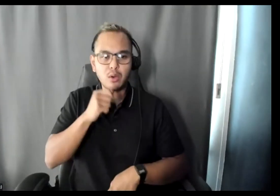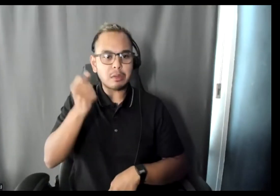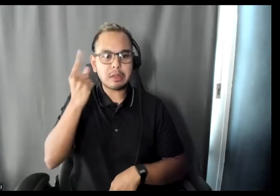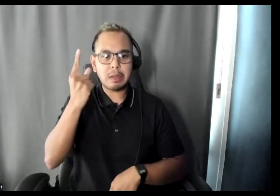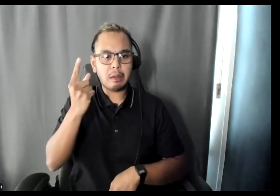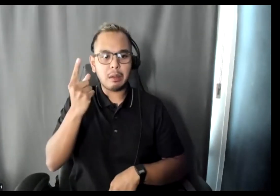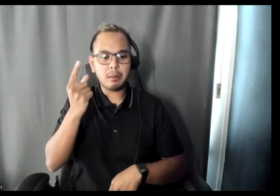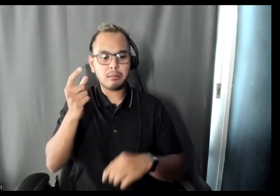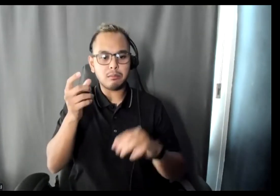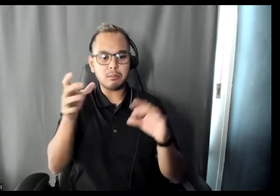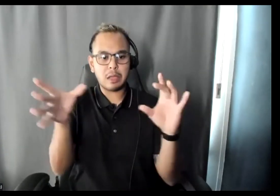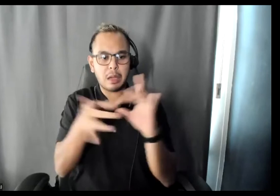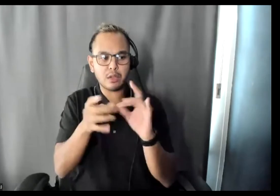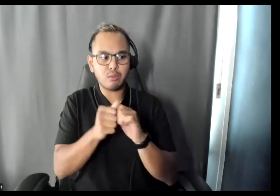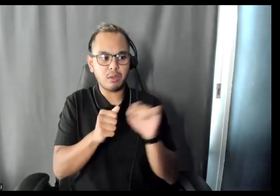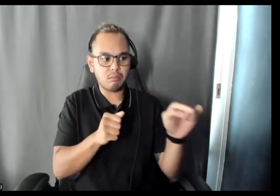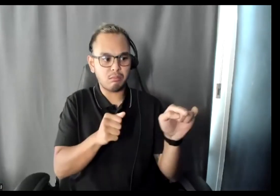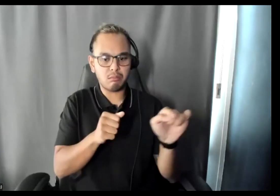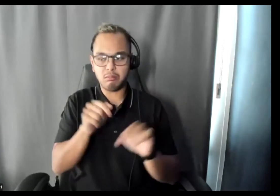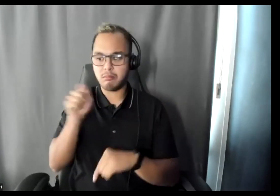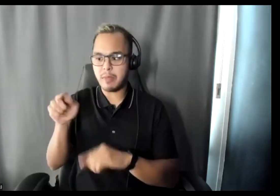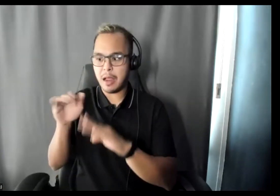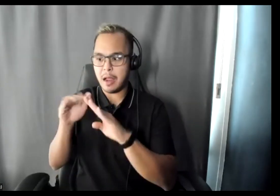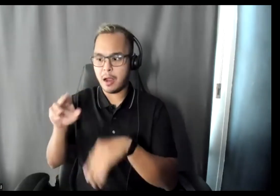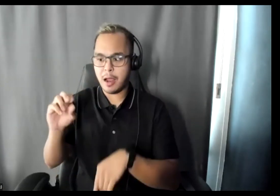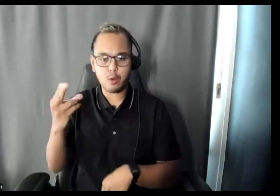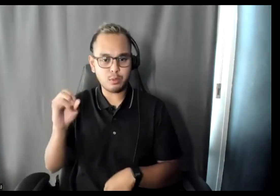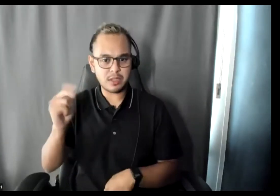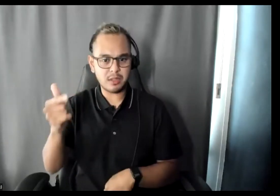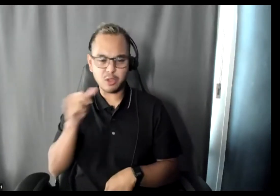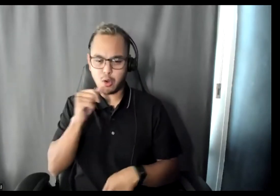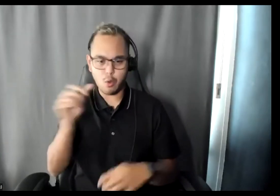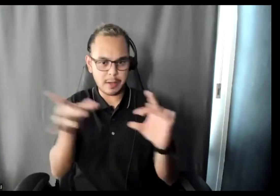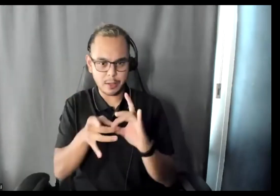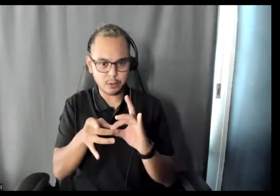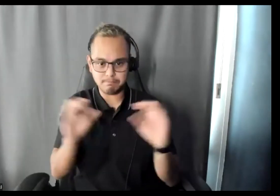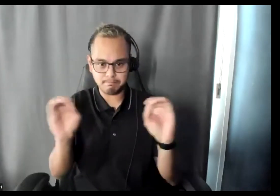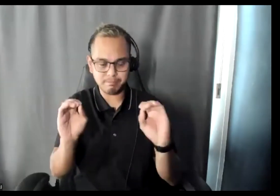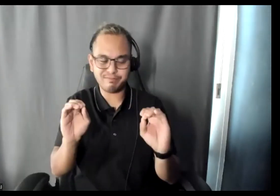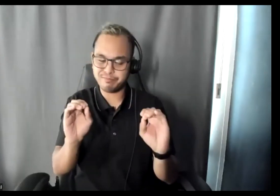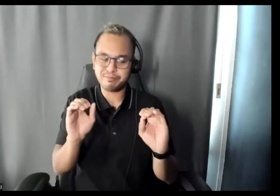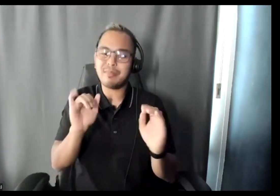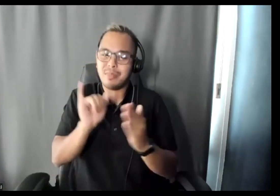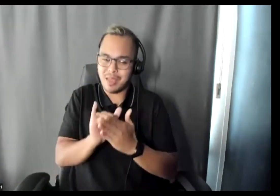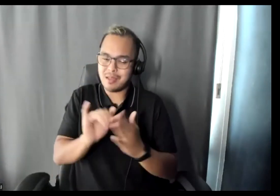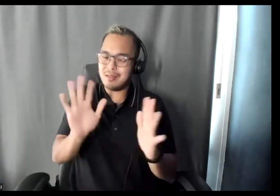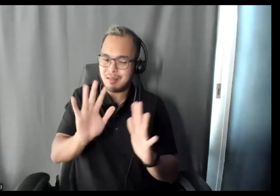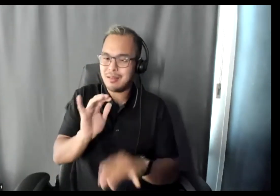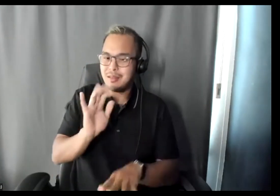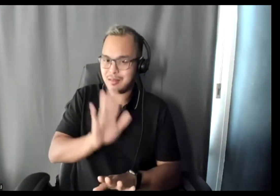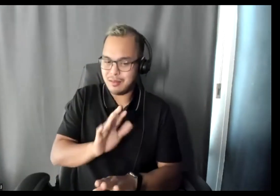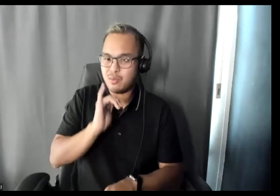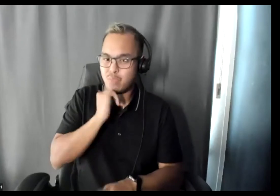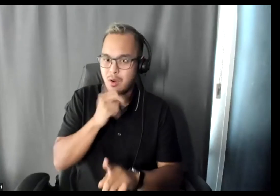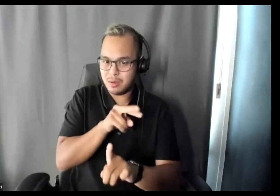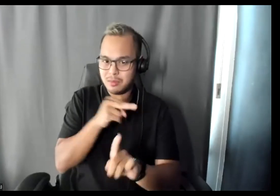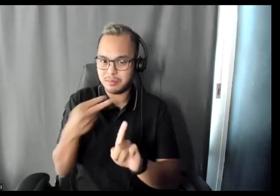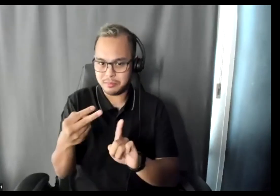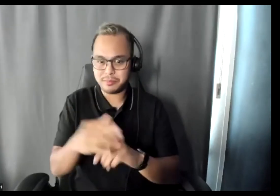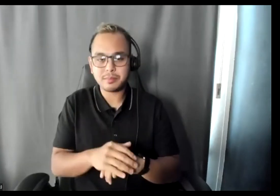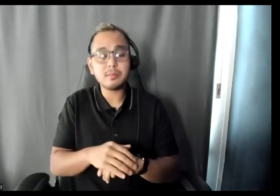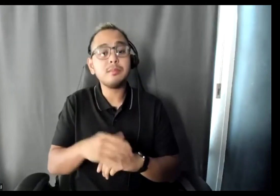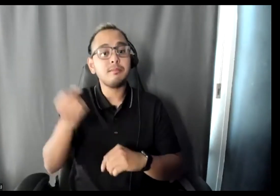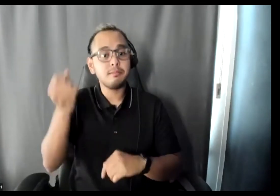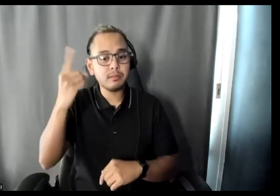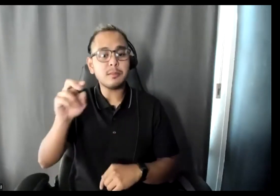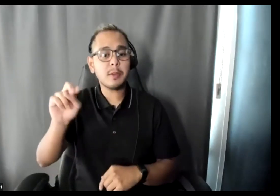between the things that you care about and housing. The important thing is that narrative opens up that door, that people see their way